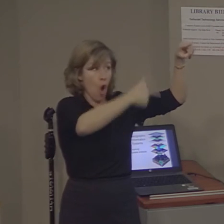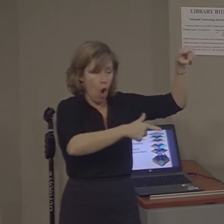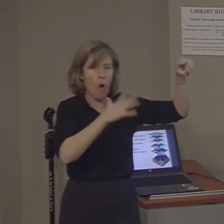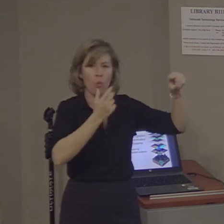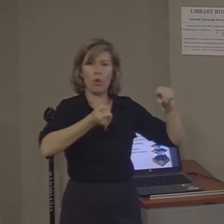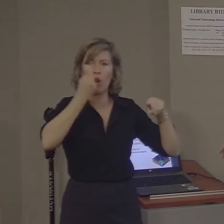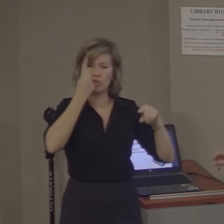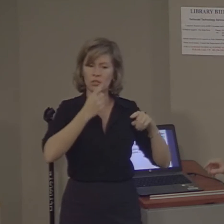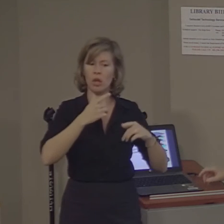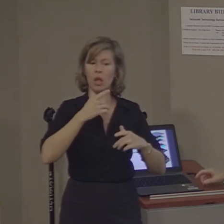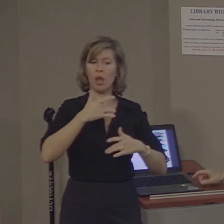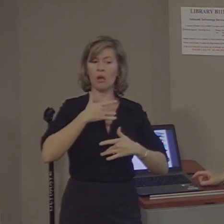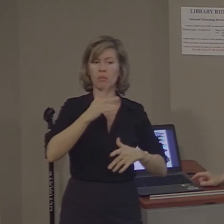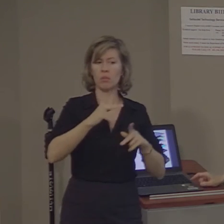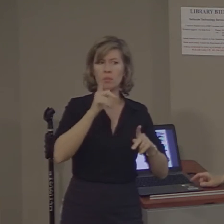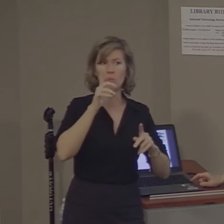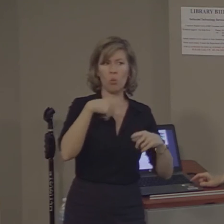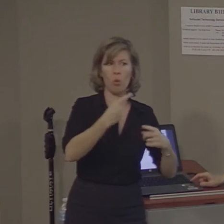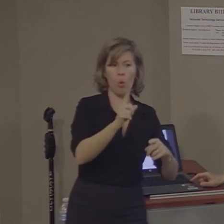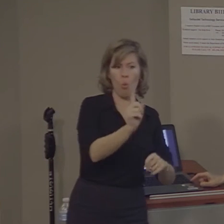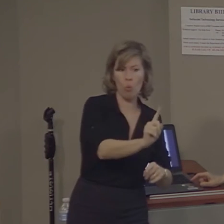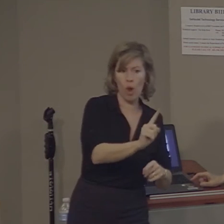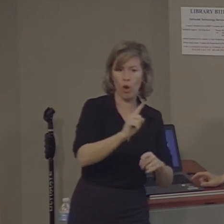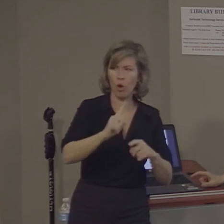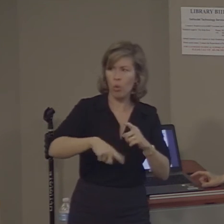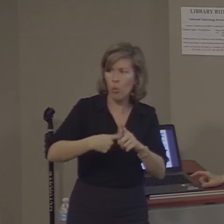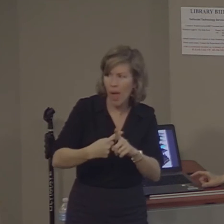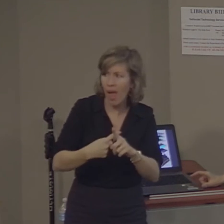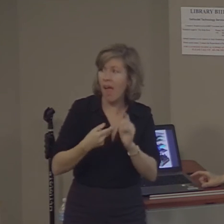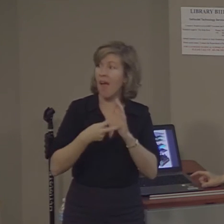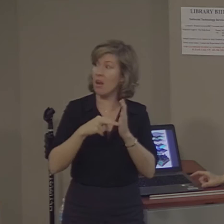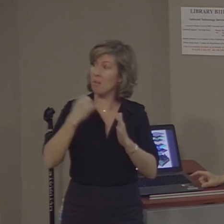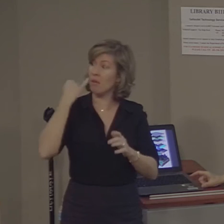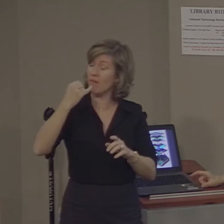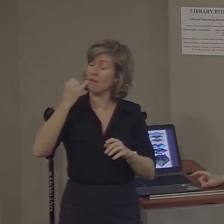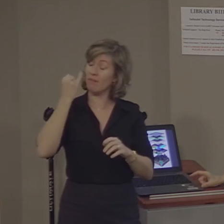this kind of thing. So it's a very powerful tool, actually,